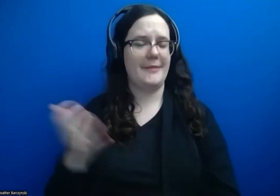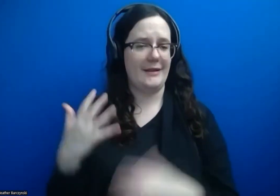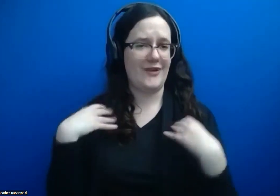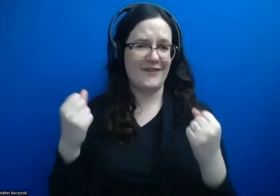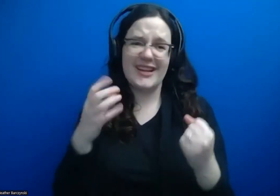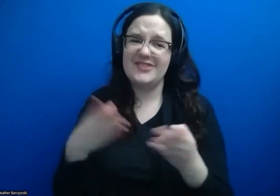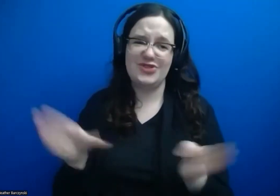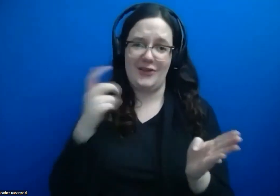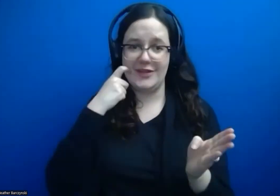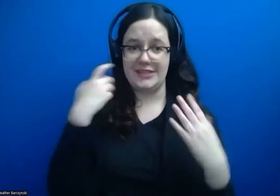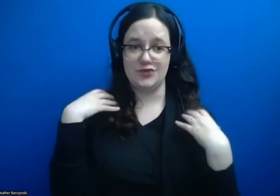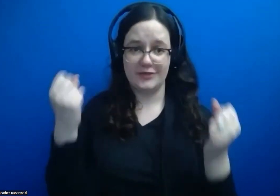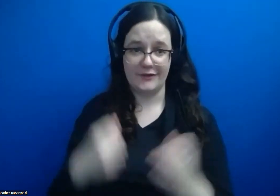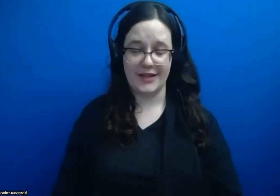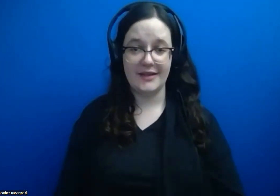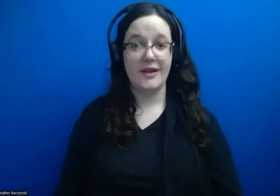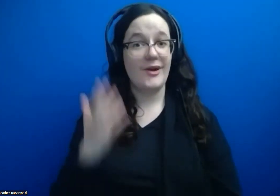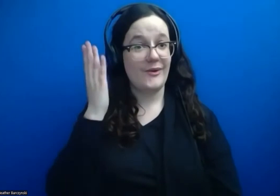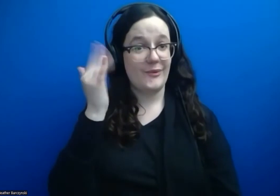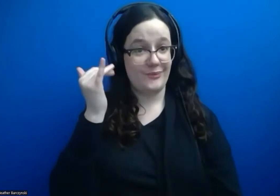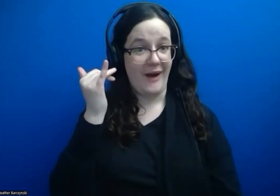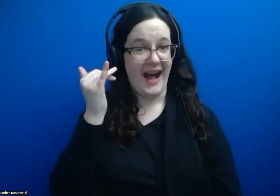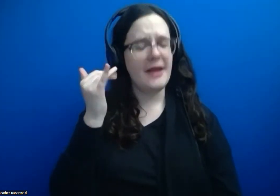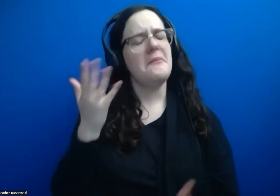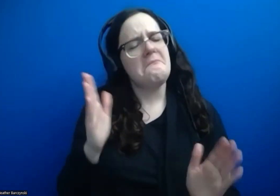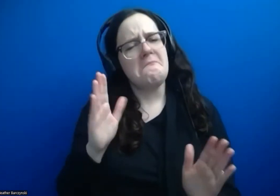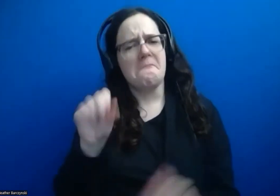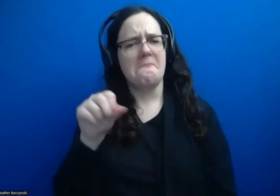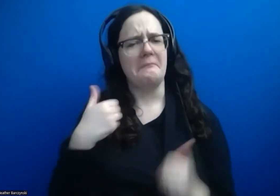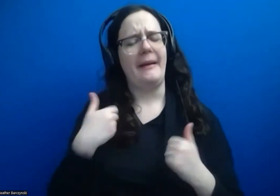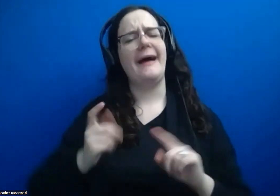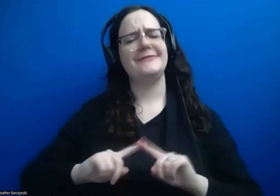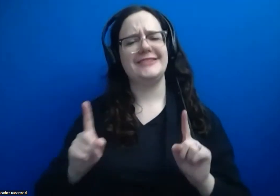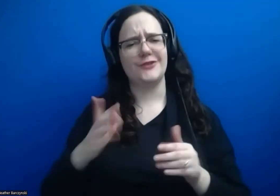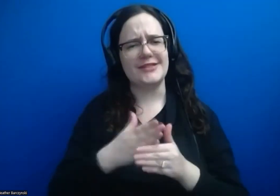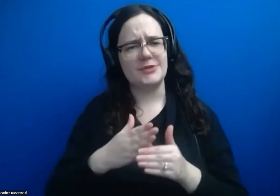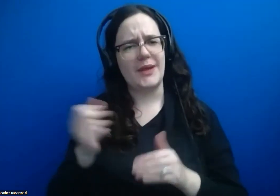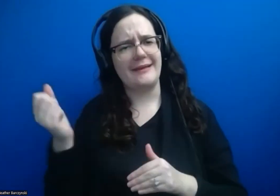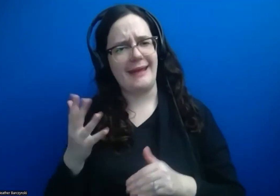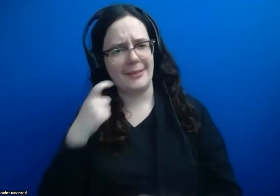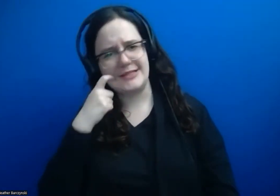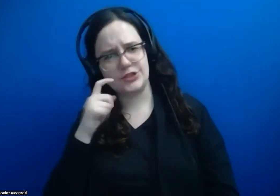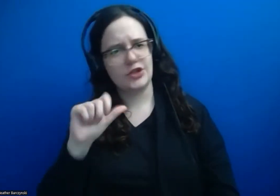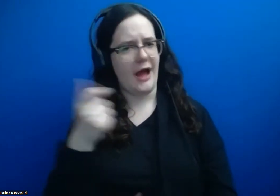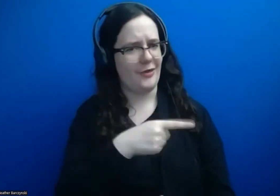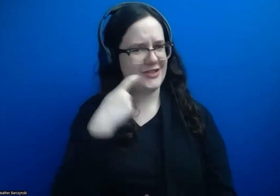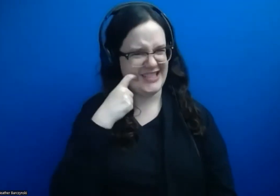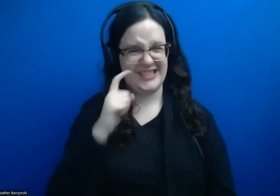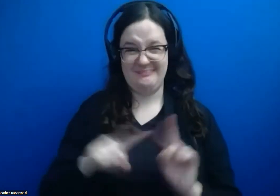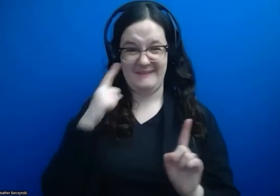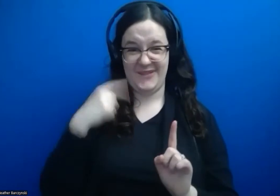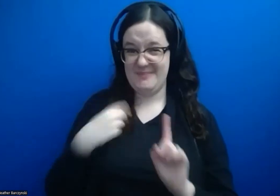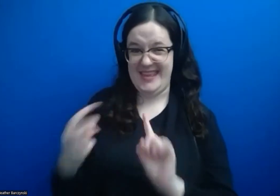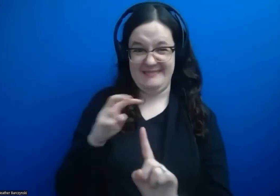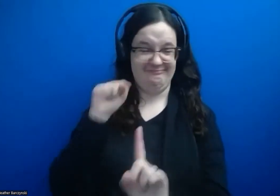because to me, there are subtle differences. There are differences to gambling addiction, but addiction is addiction to me, regardless if